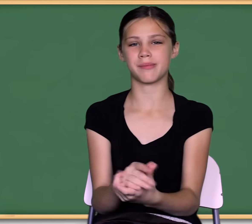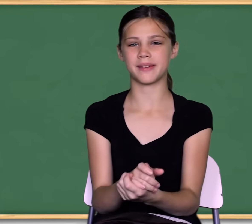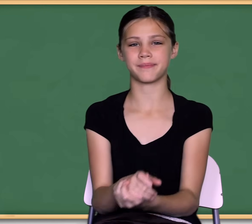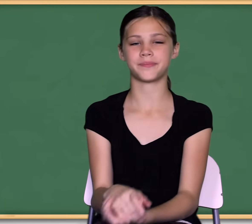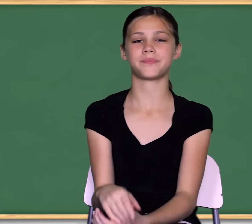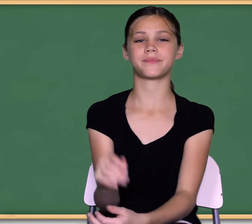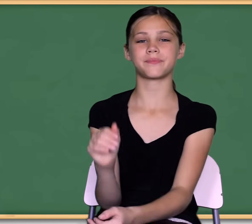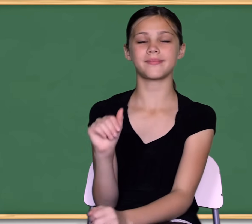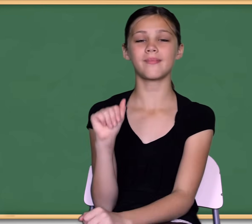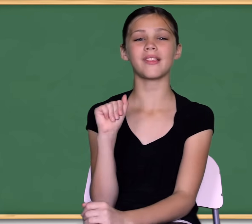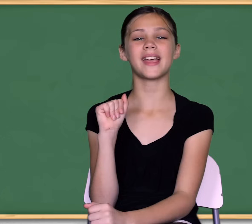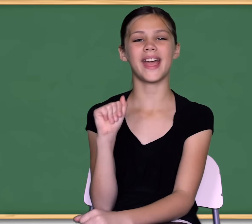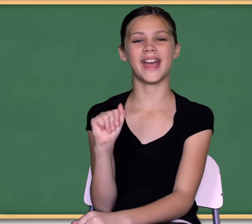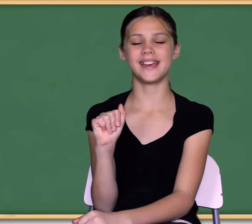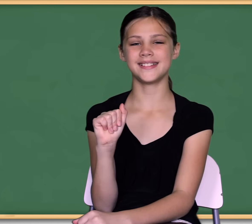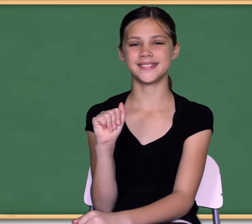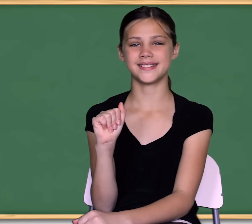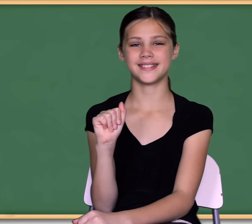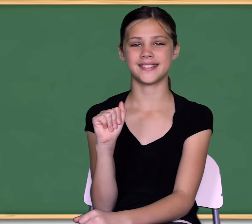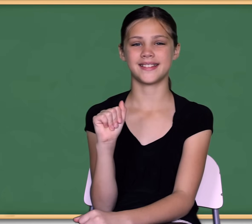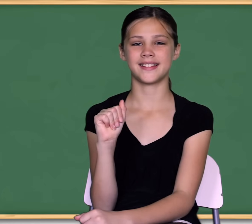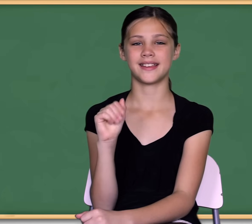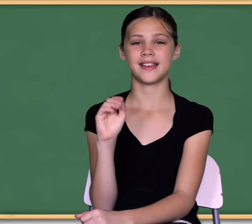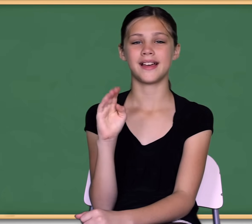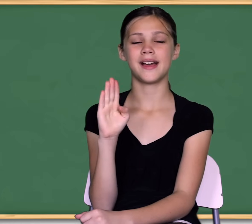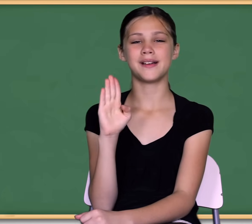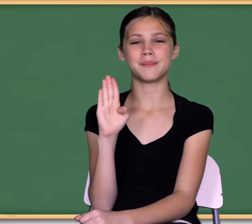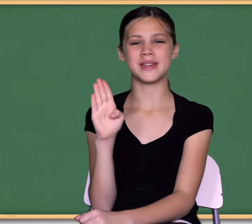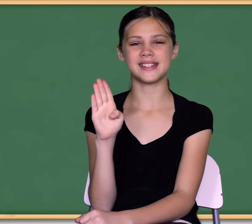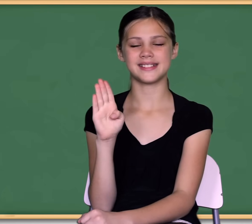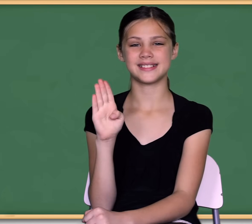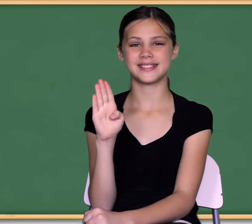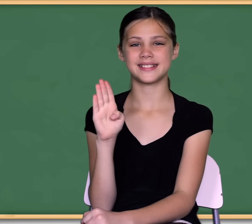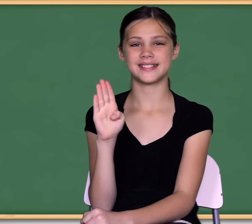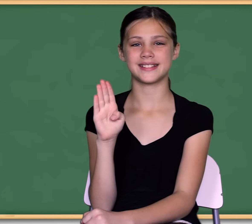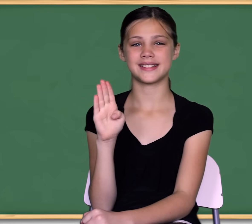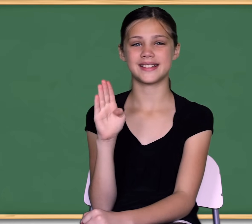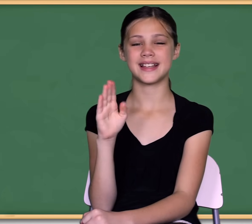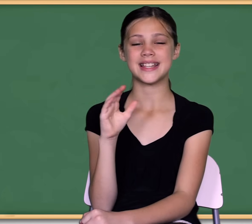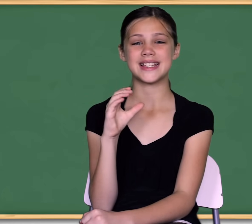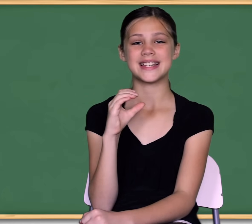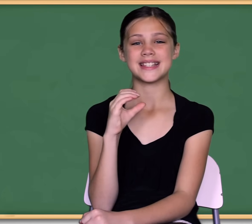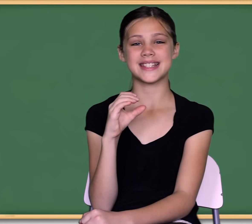with me. A. B.